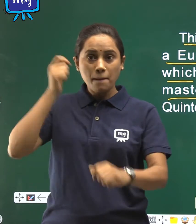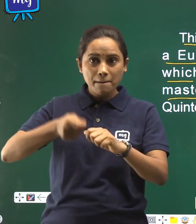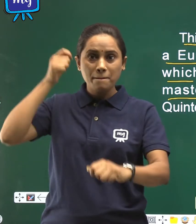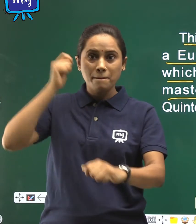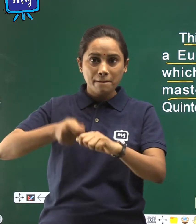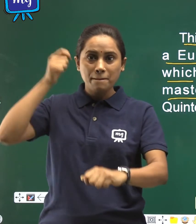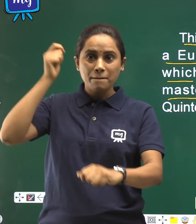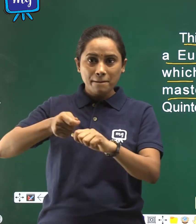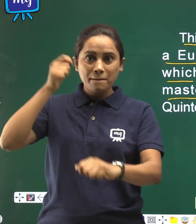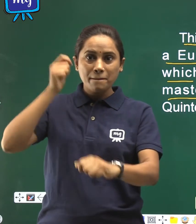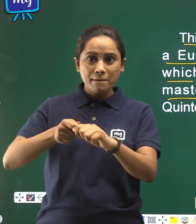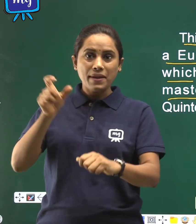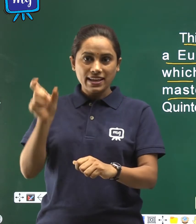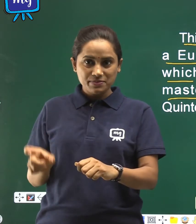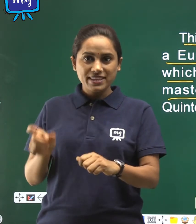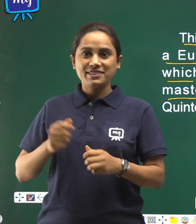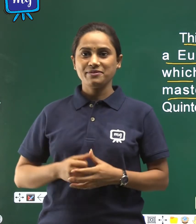blacksmith,